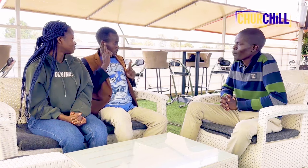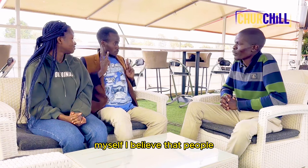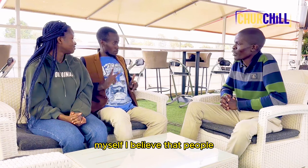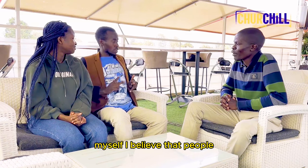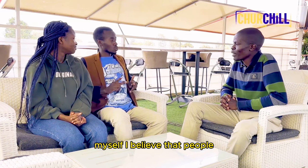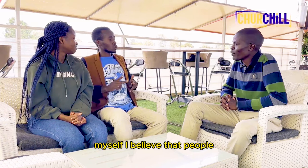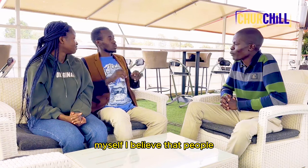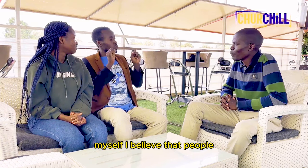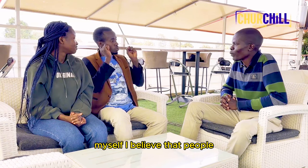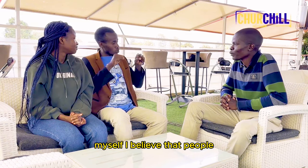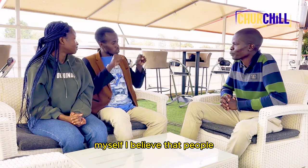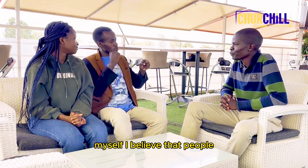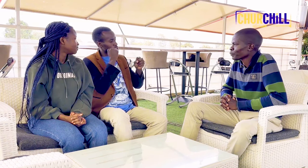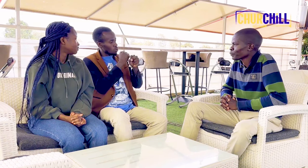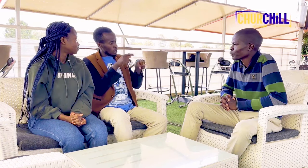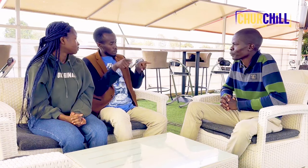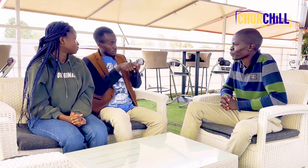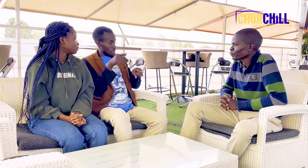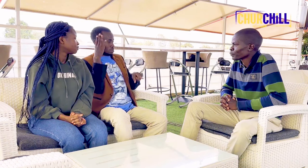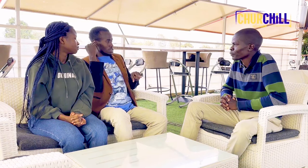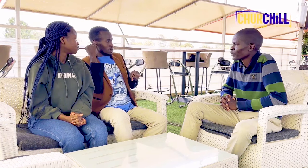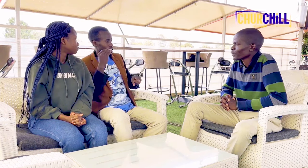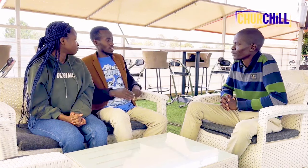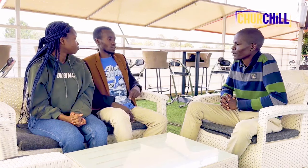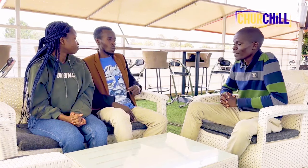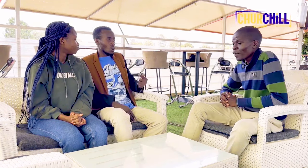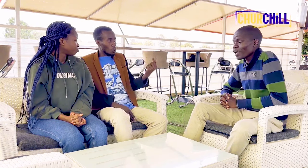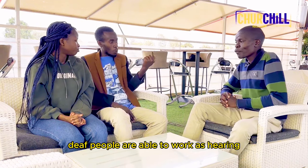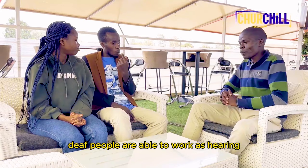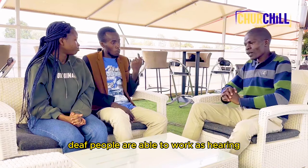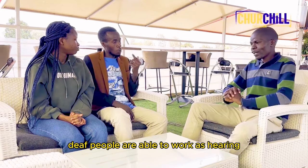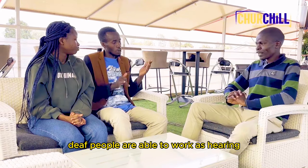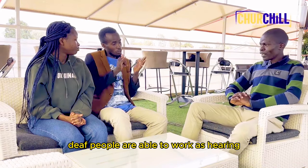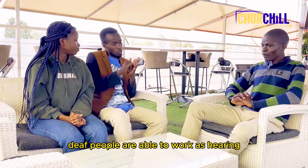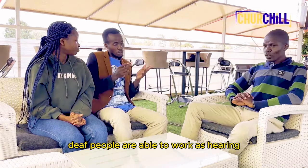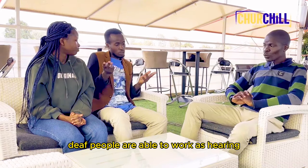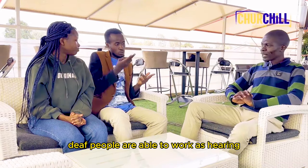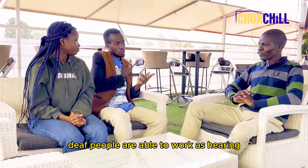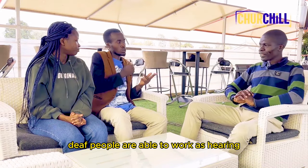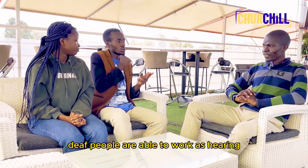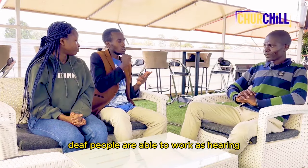Myself, believe that people, deaf people are able to work as a hearing.